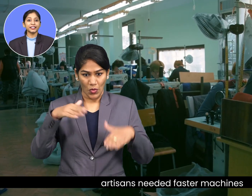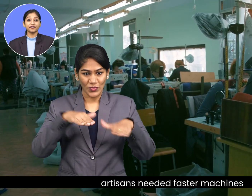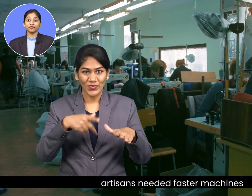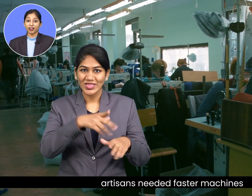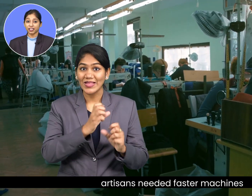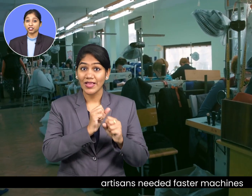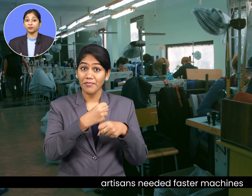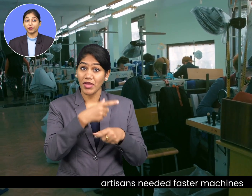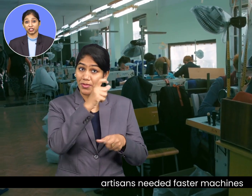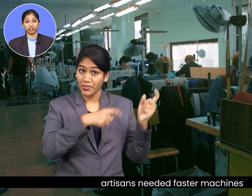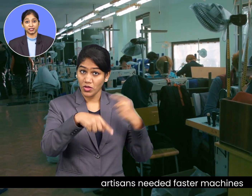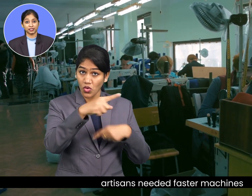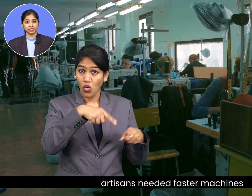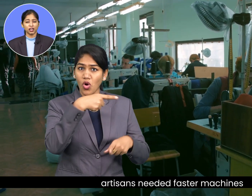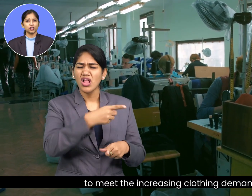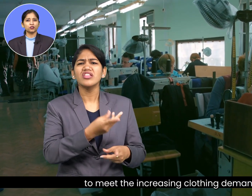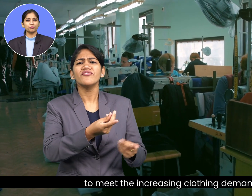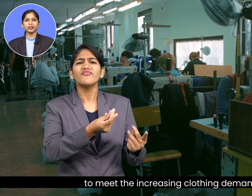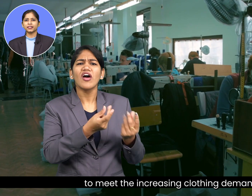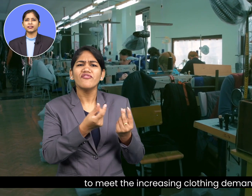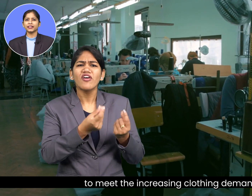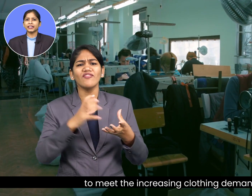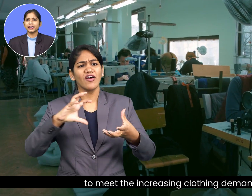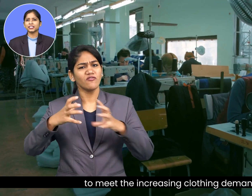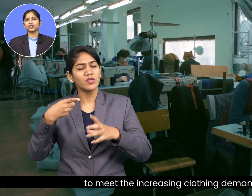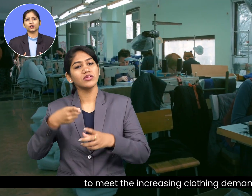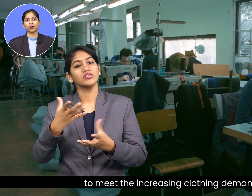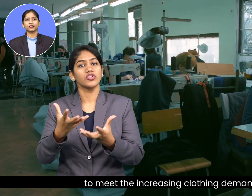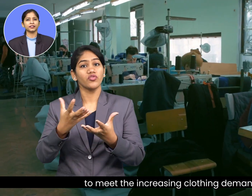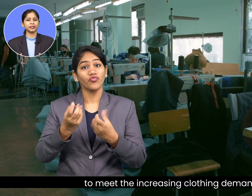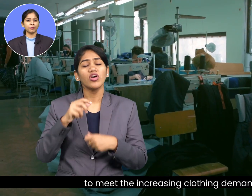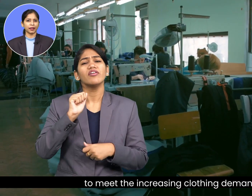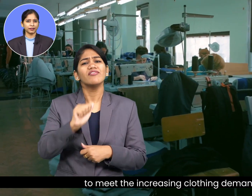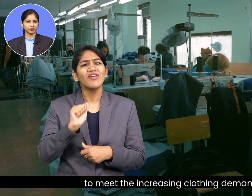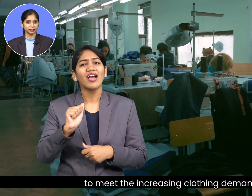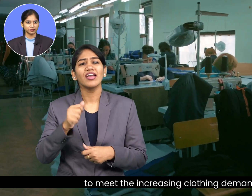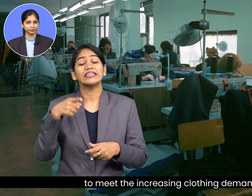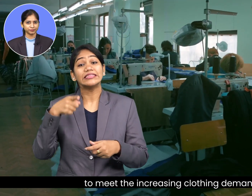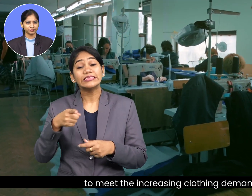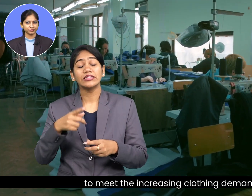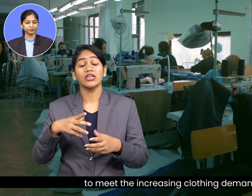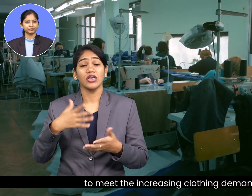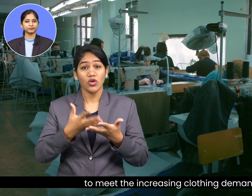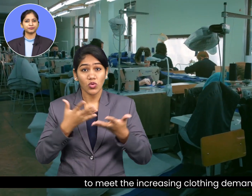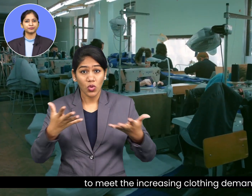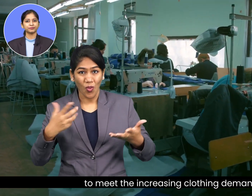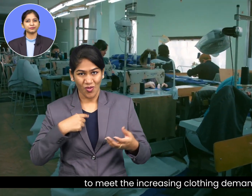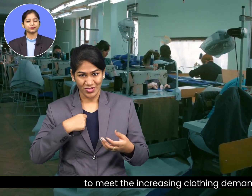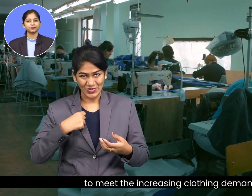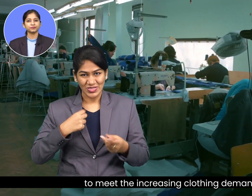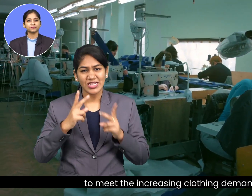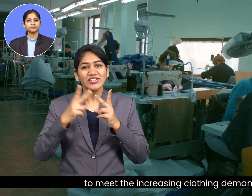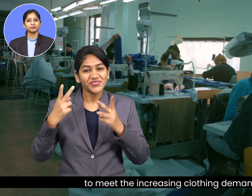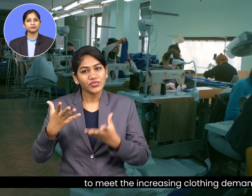Artisans needed faster machines to meet the increasing clothing demand.